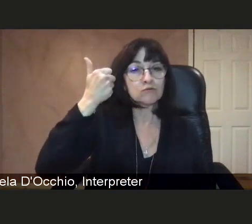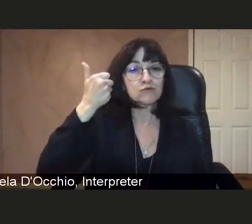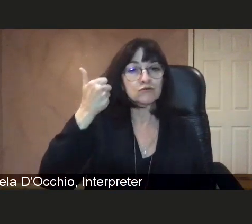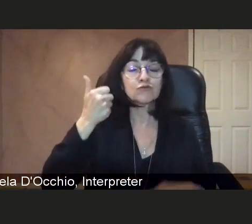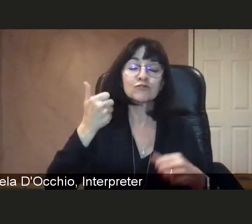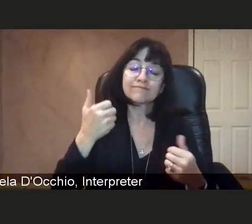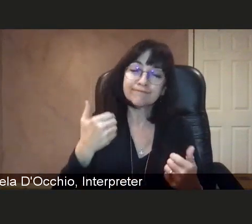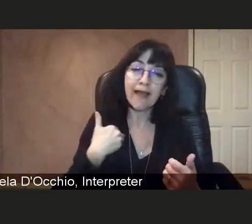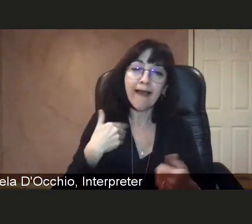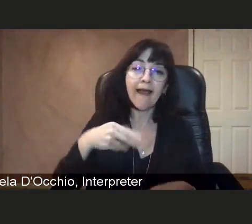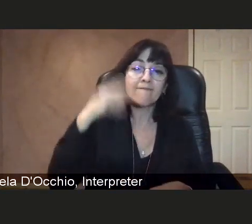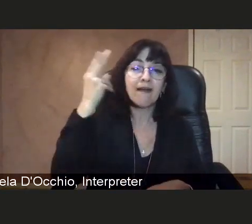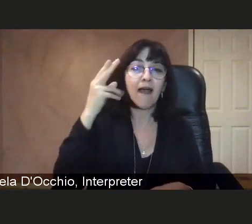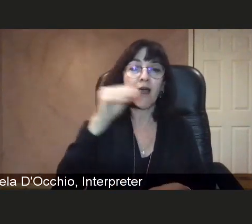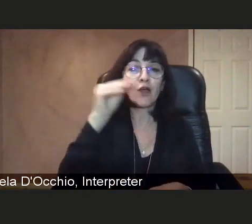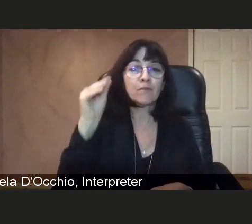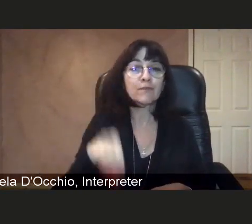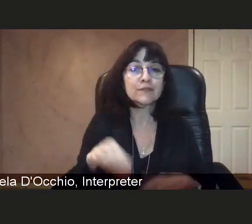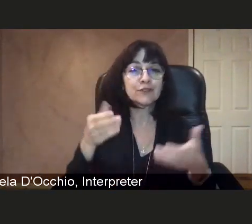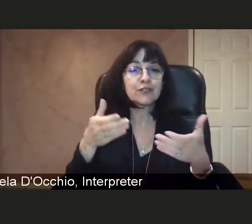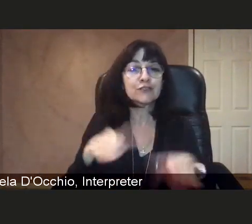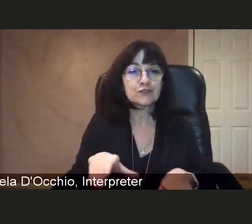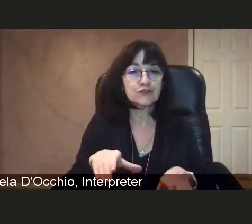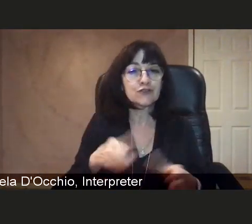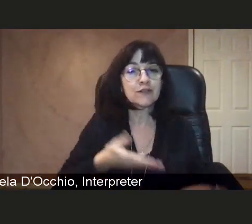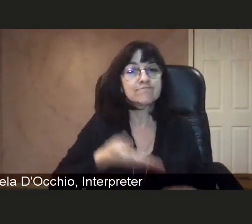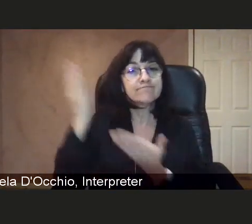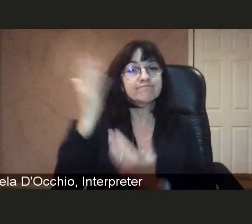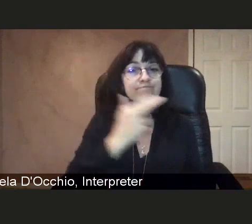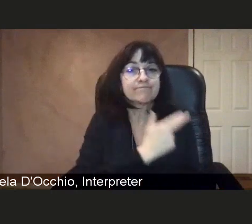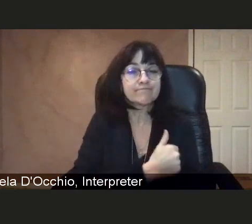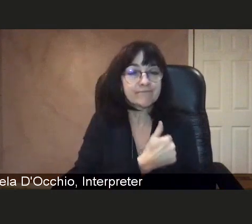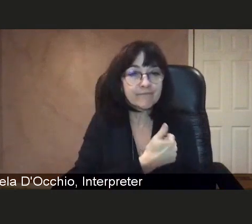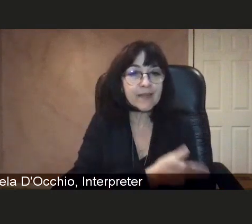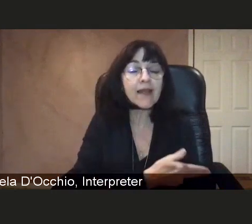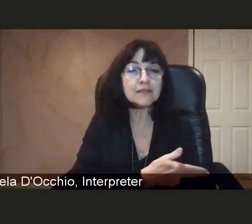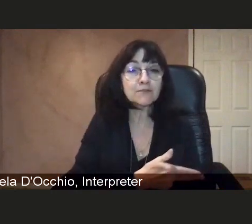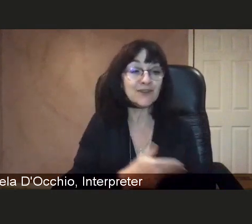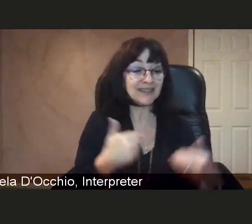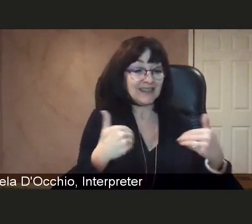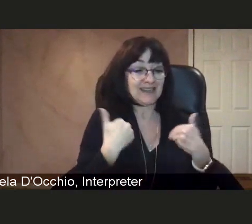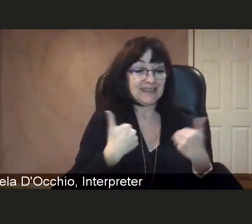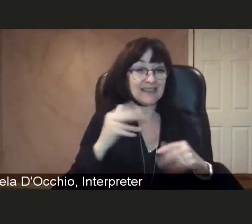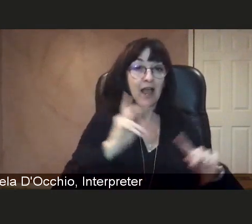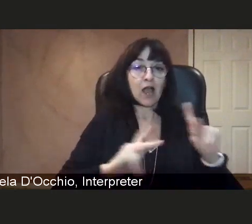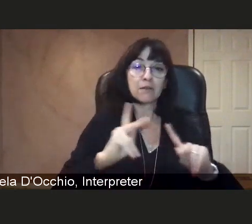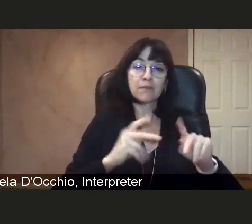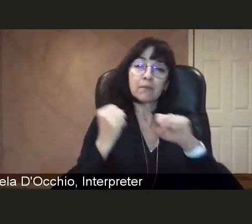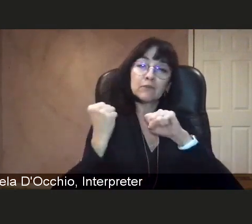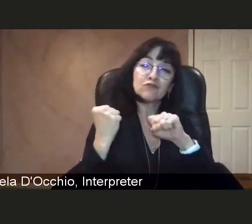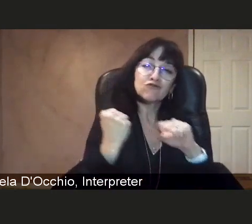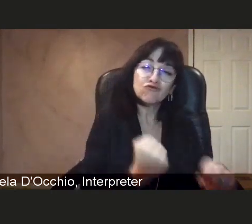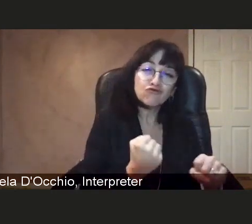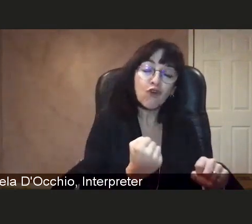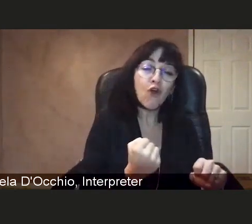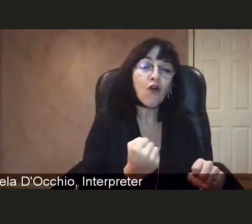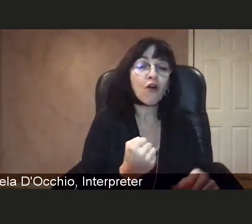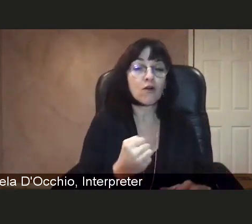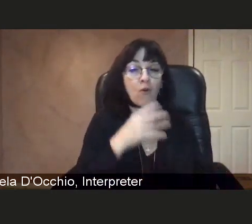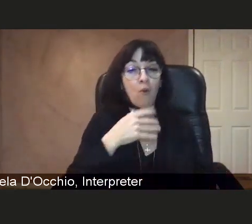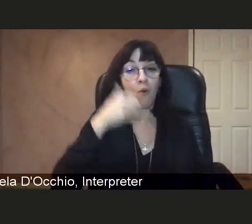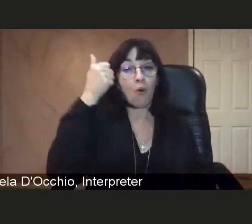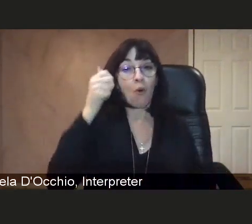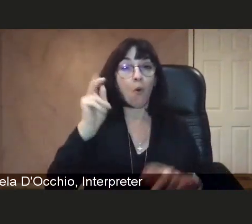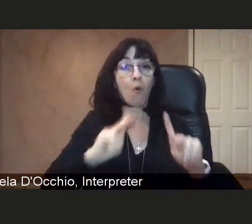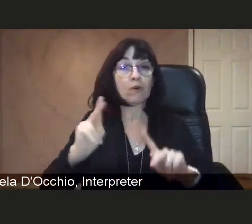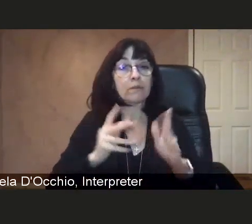and a greater chance of becoming more critically ill than those who are younger. So the question really here